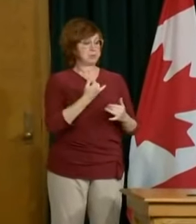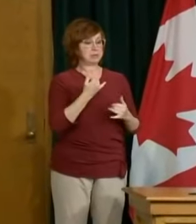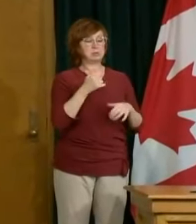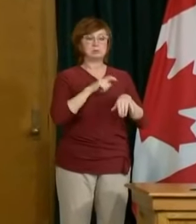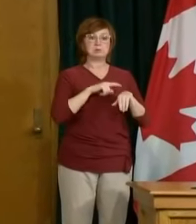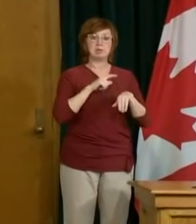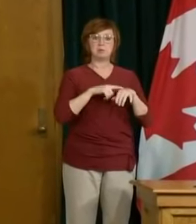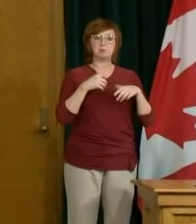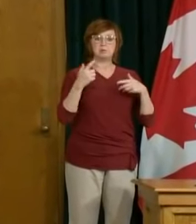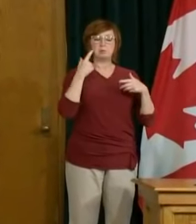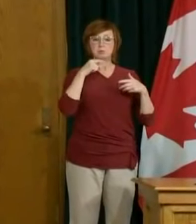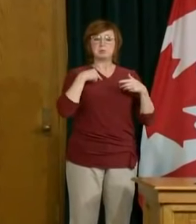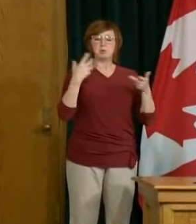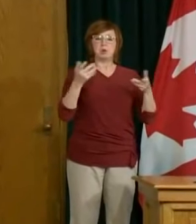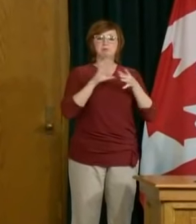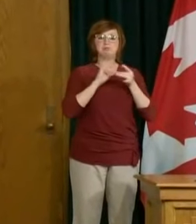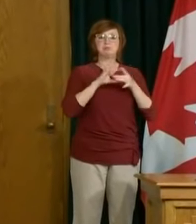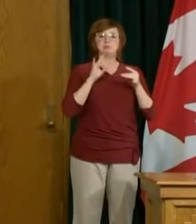just refer